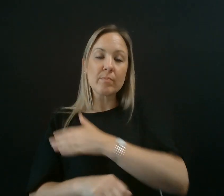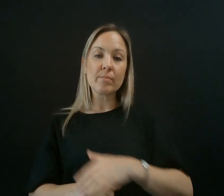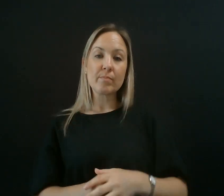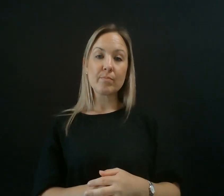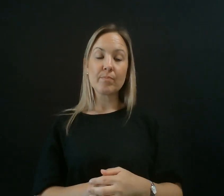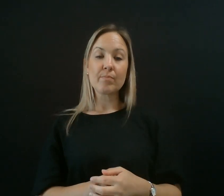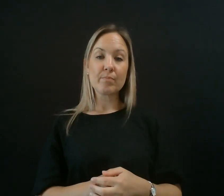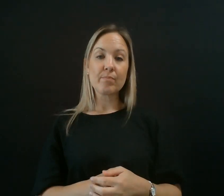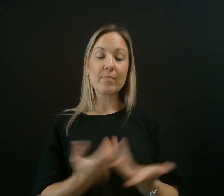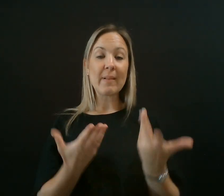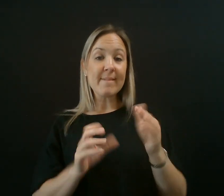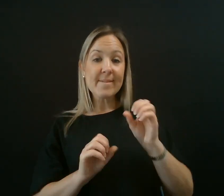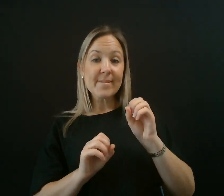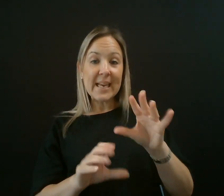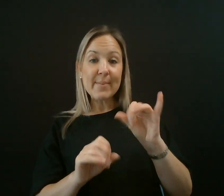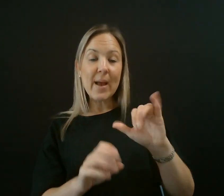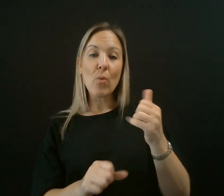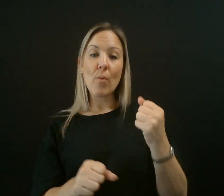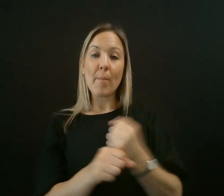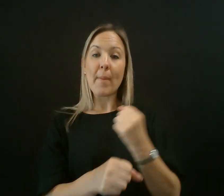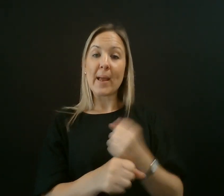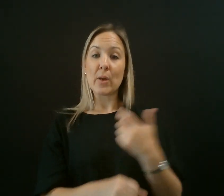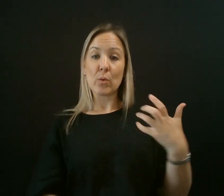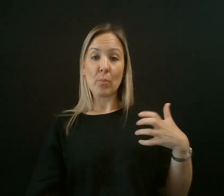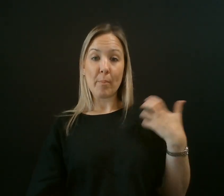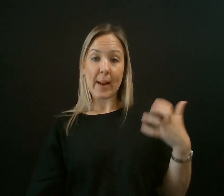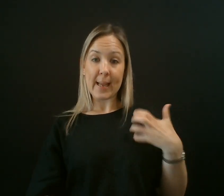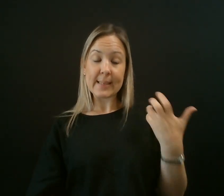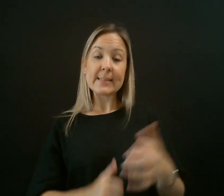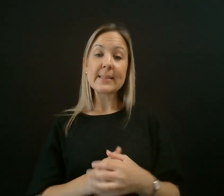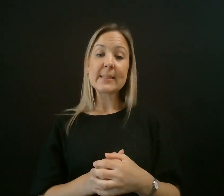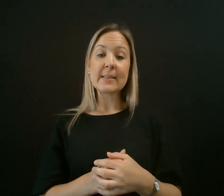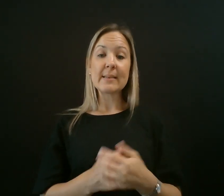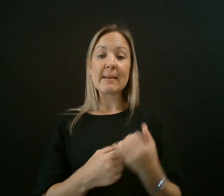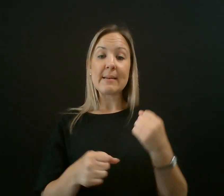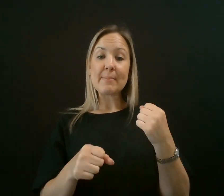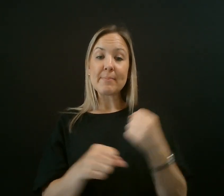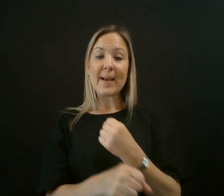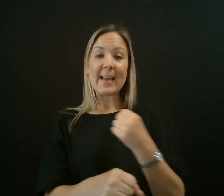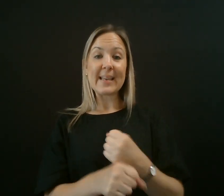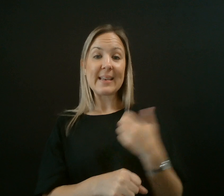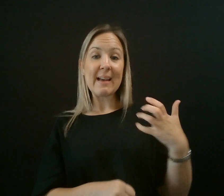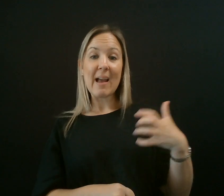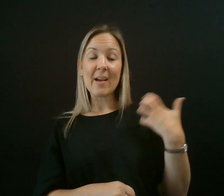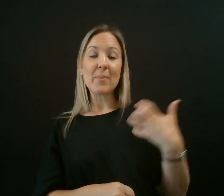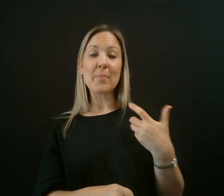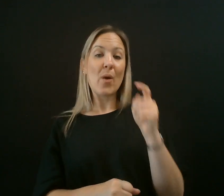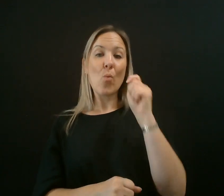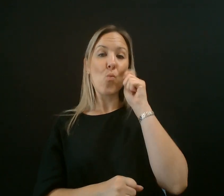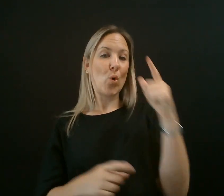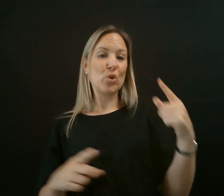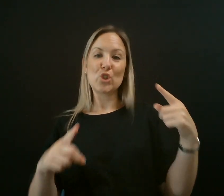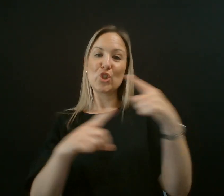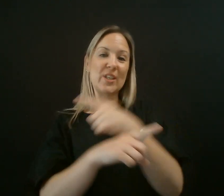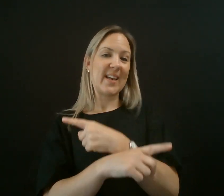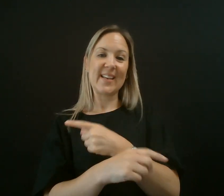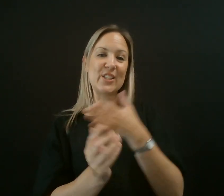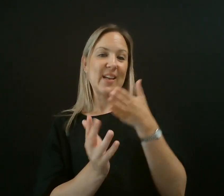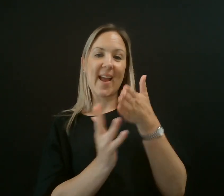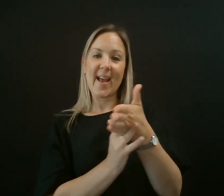to give feedback or make a complaint. Making a complaint will not change your access to services.